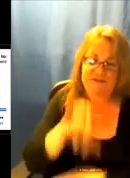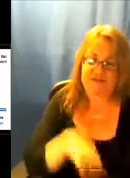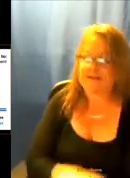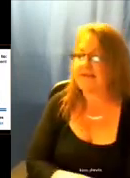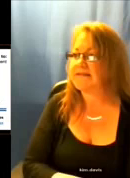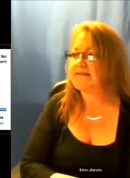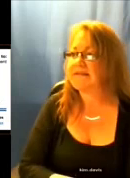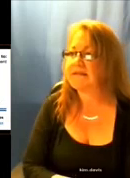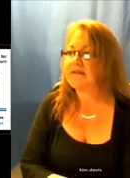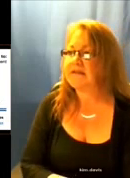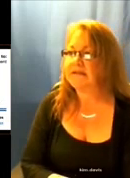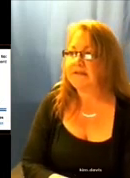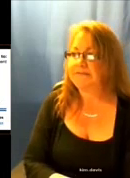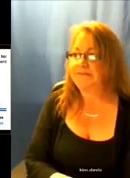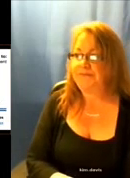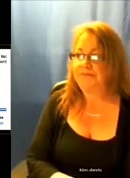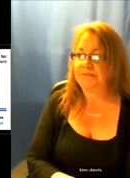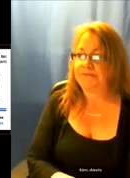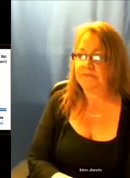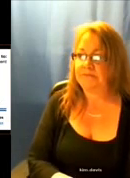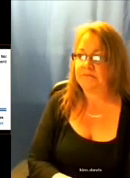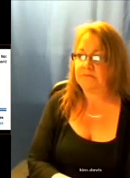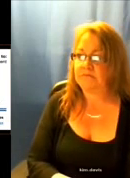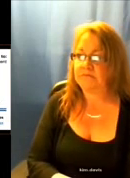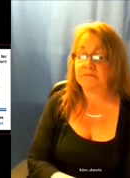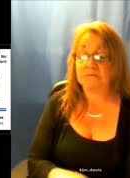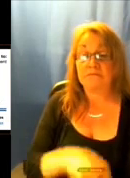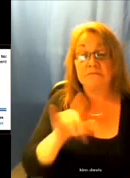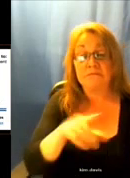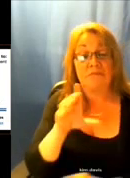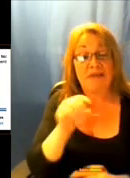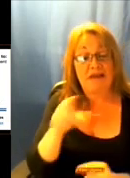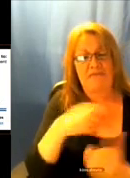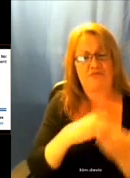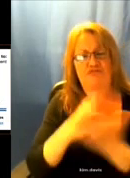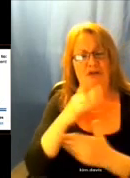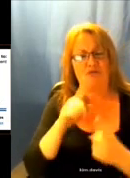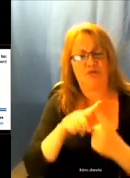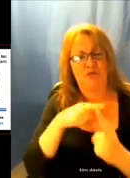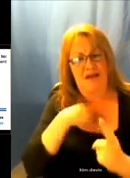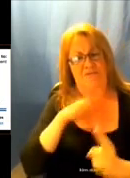and there should be no retribution for being able to do that.